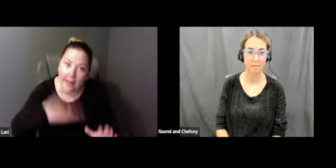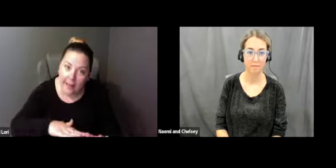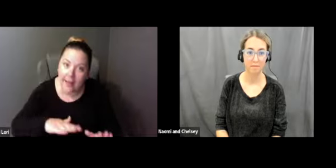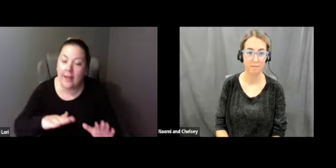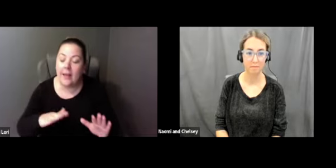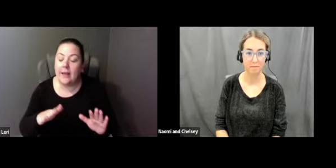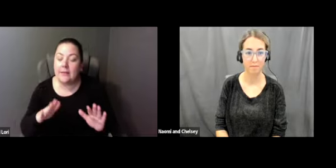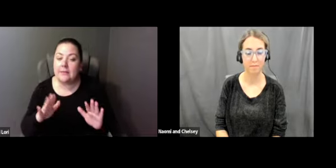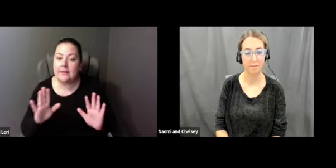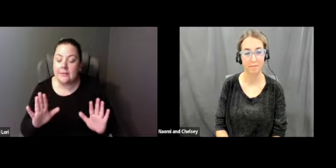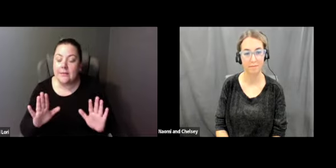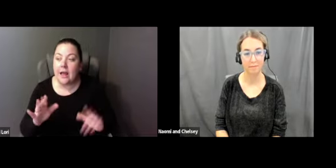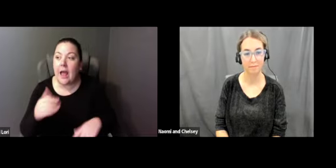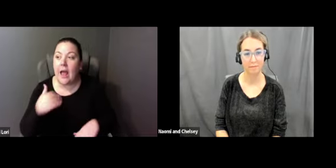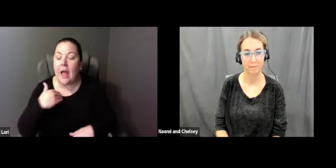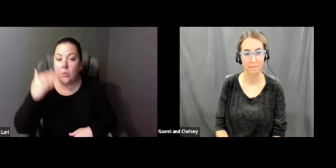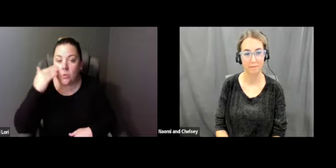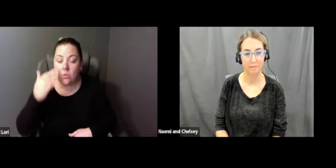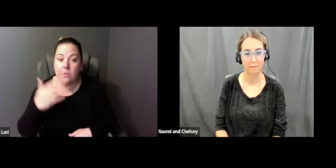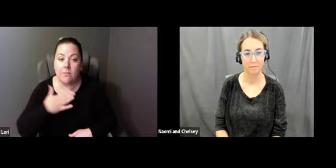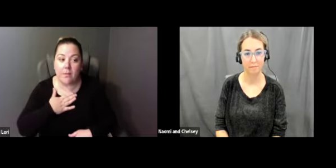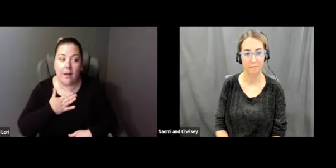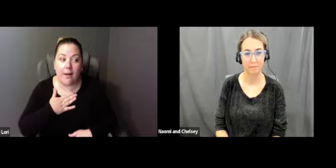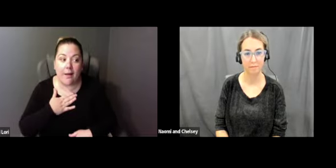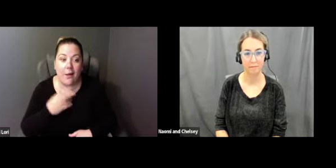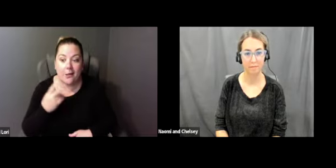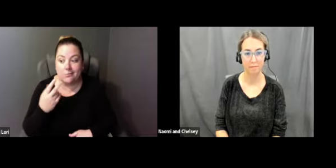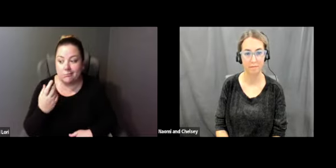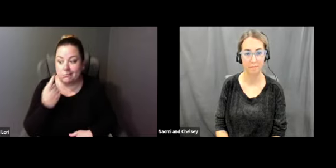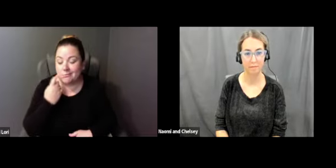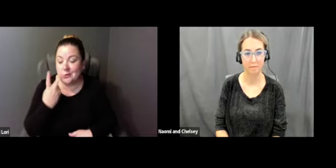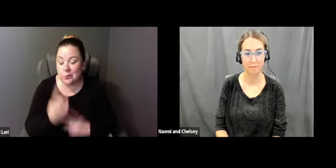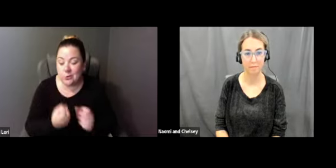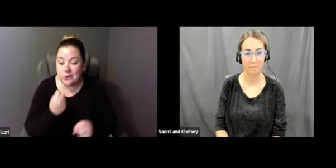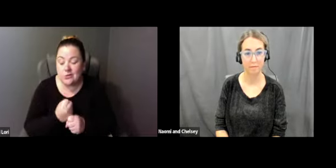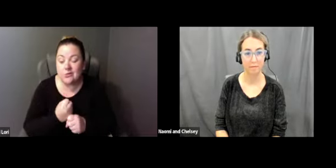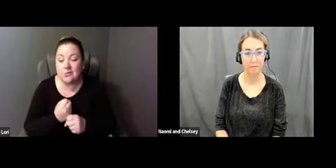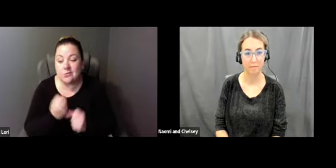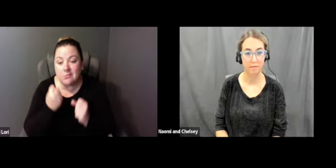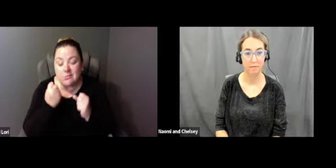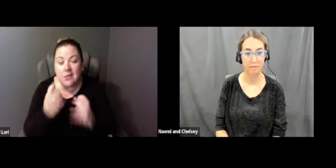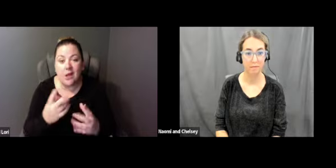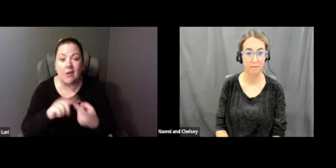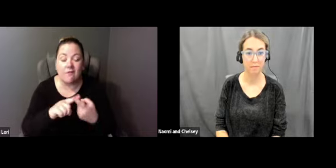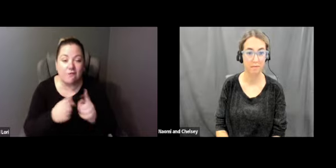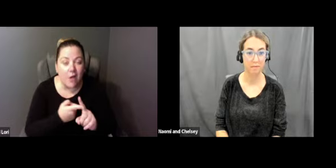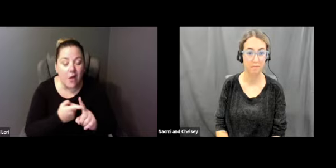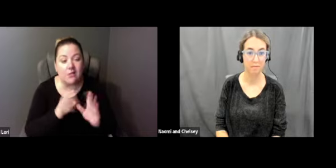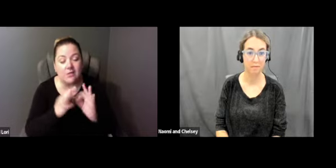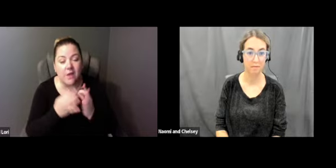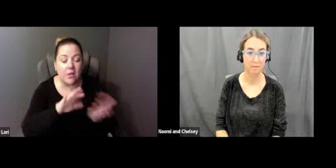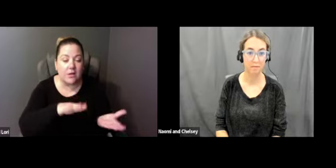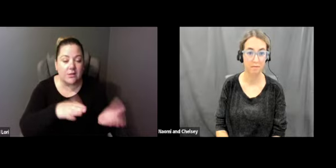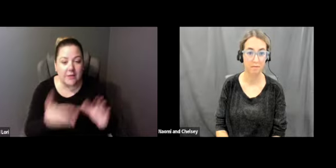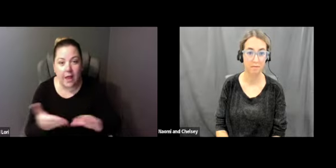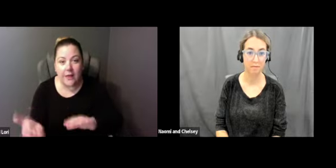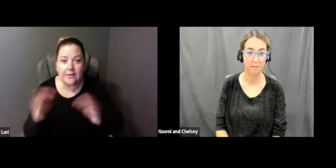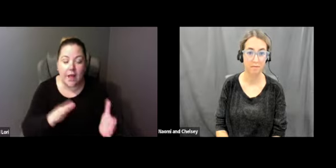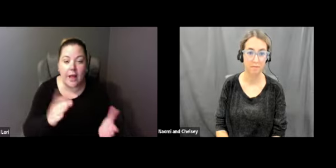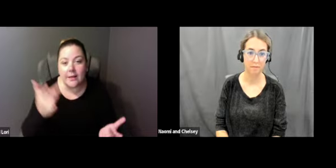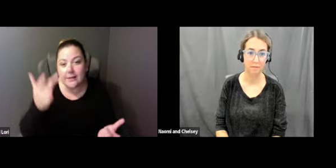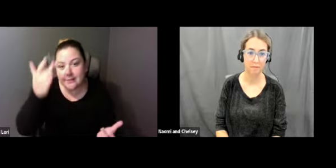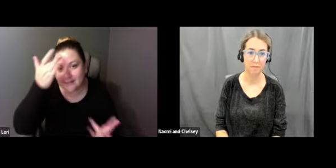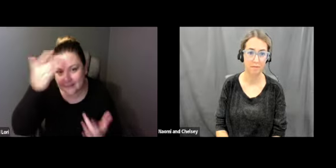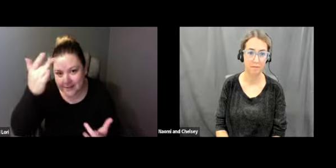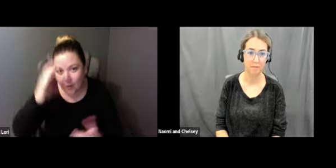been severely impacted by people passing away from this disease, and I've been